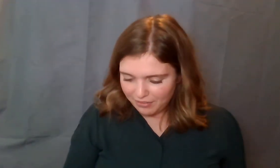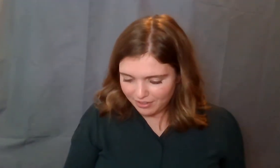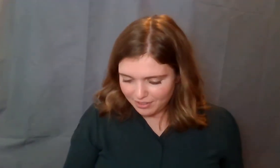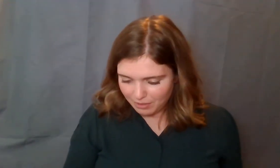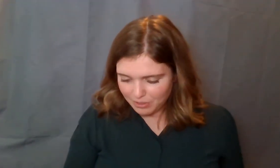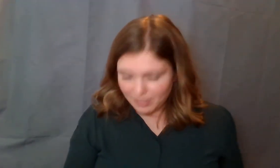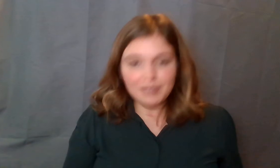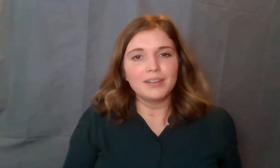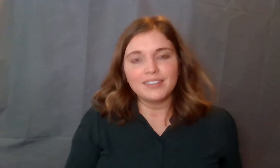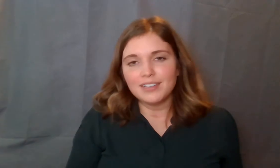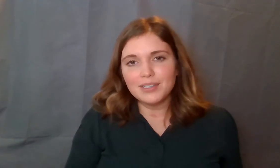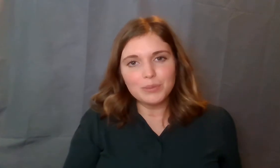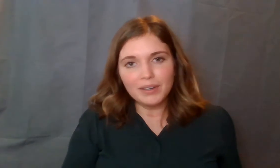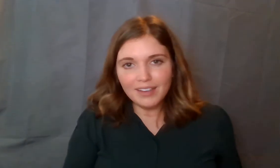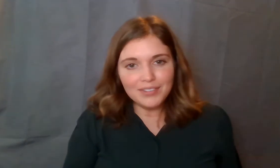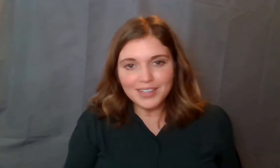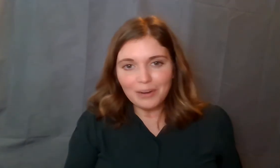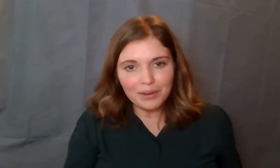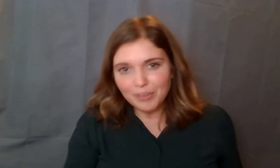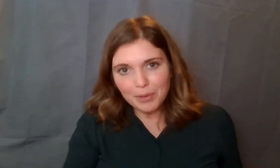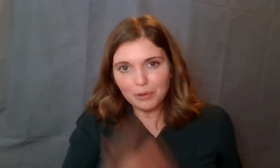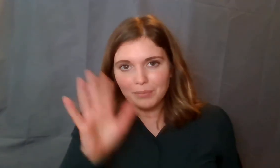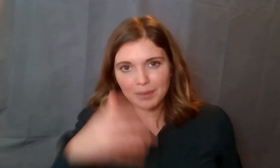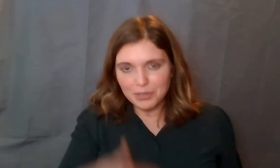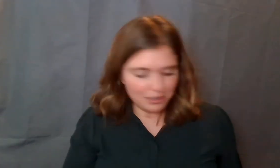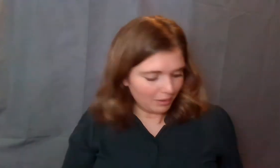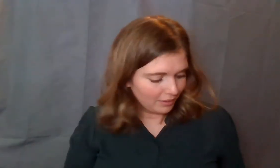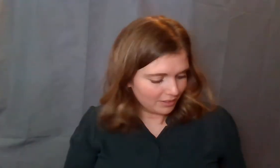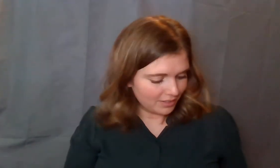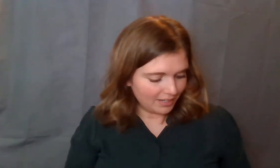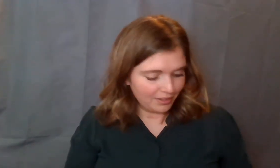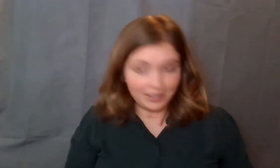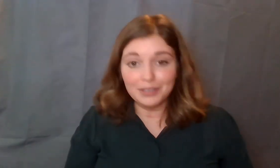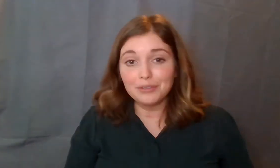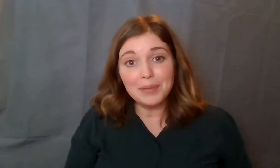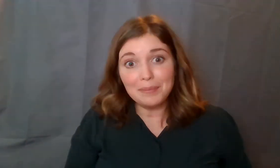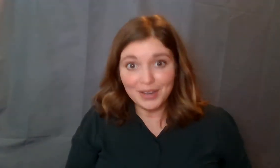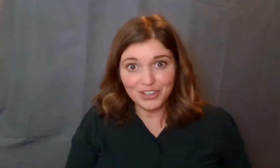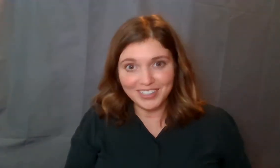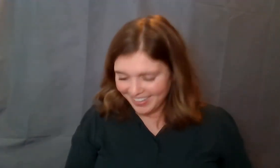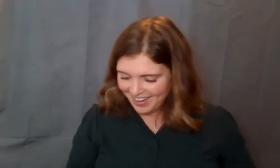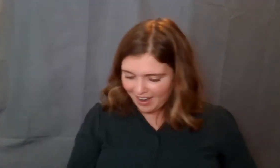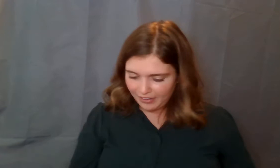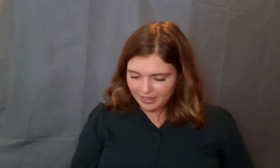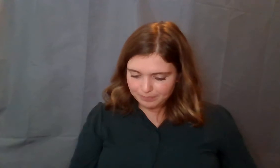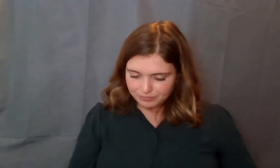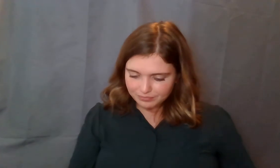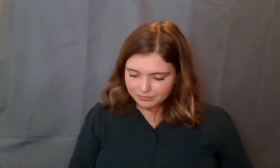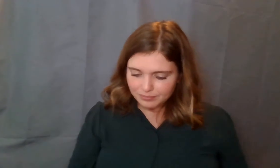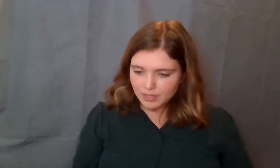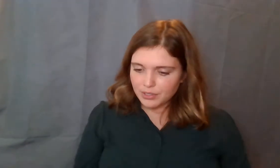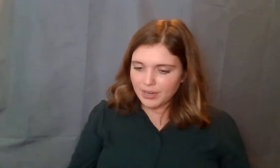for the disruption, but this is what life is like working from home. I'm sure you all understand. Thank you for being patient. All right, so next